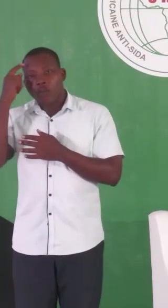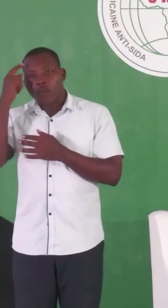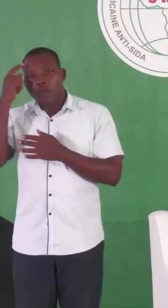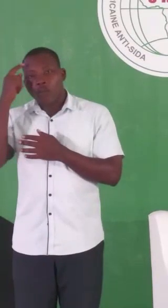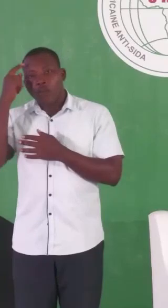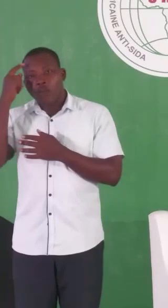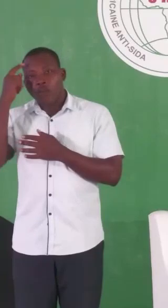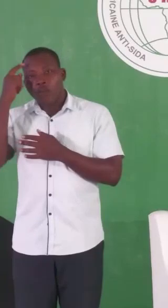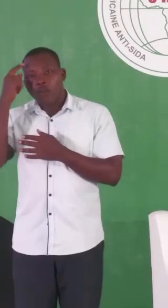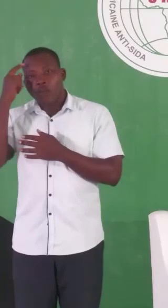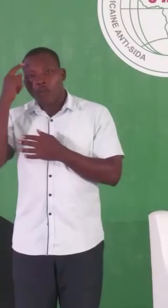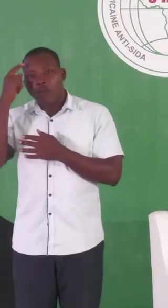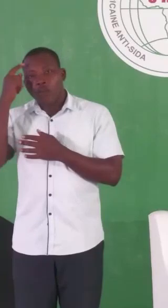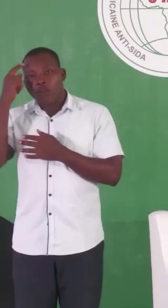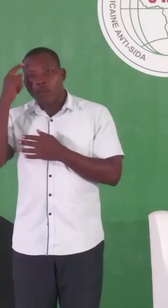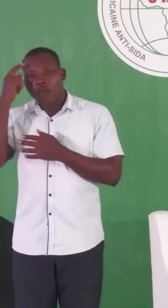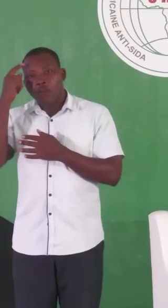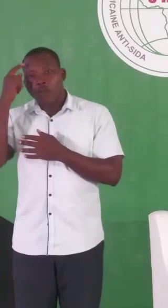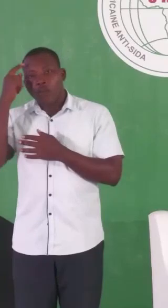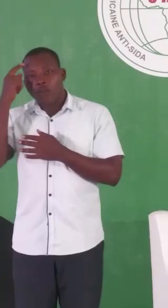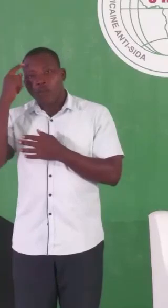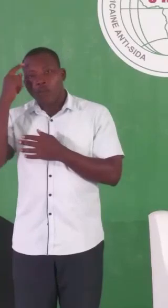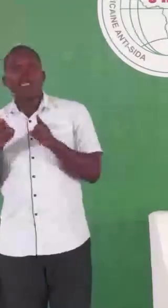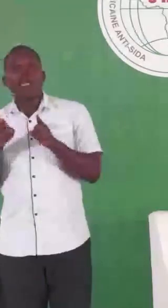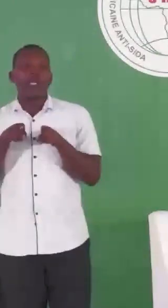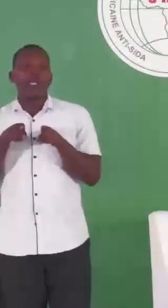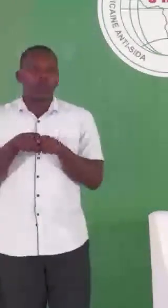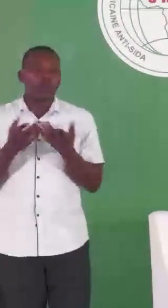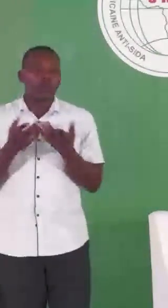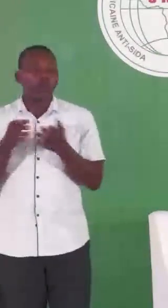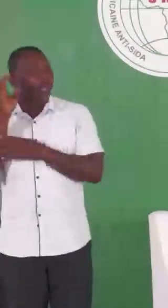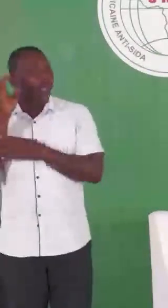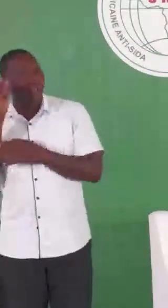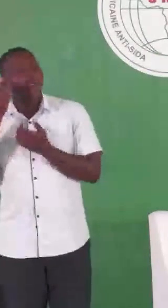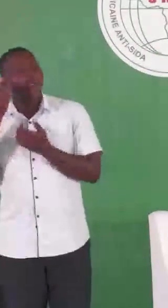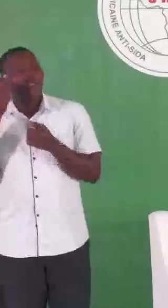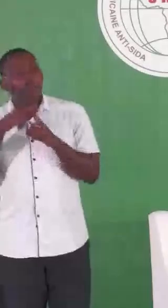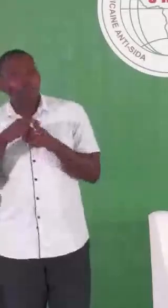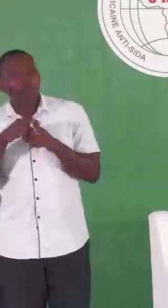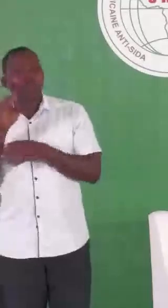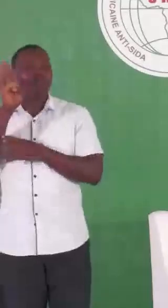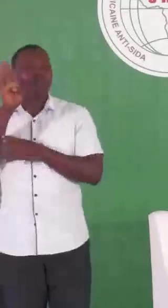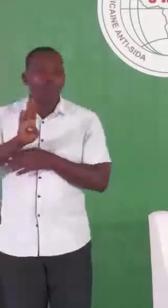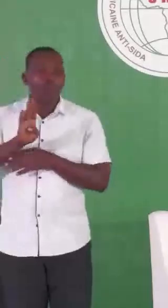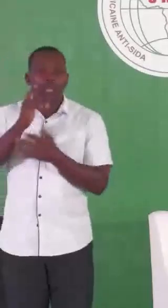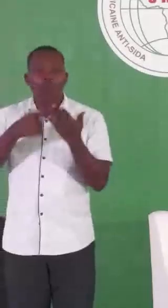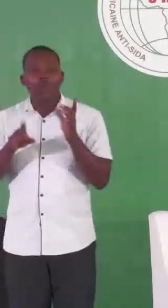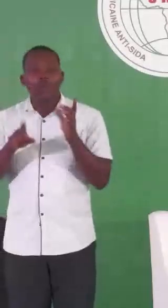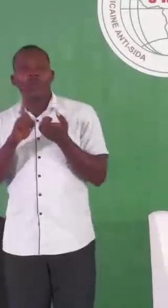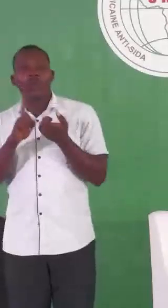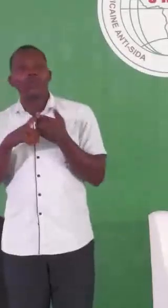to elimination. We would also hear from Botswana on what they did to achieve the gold